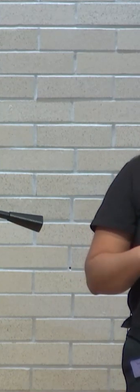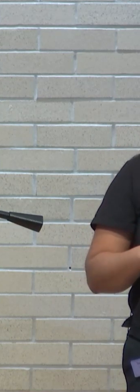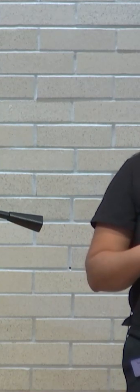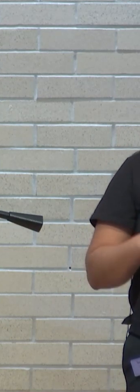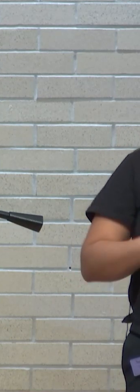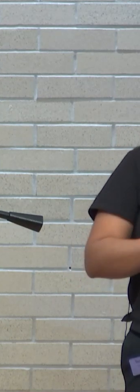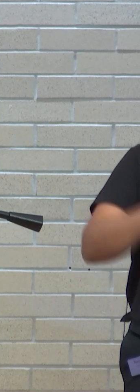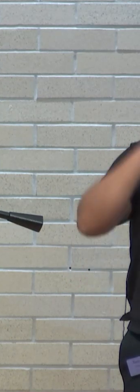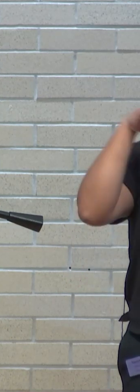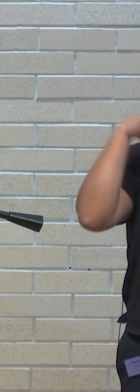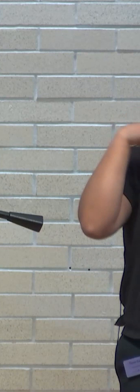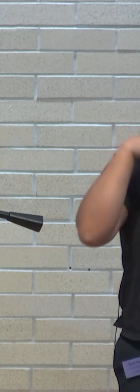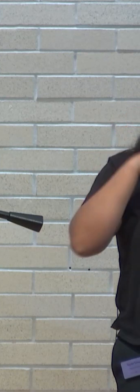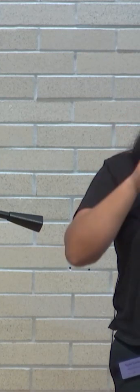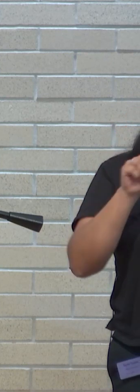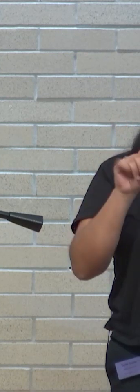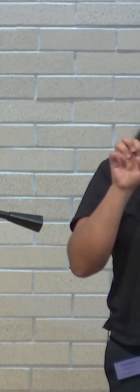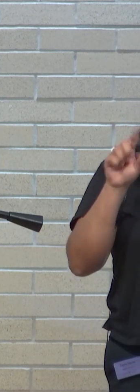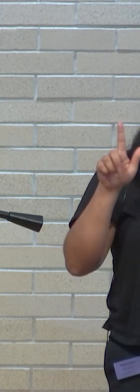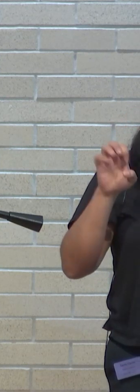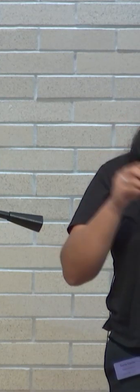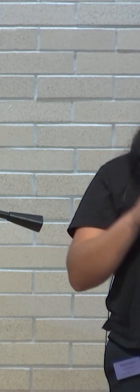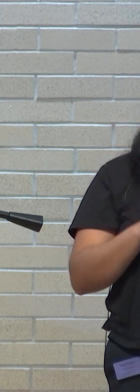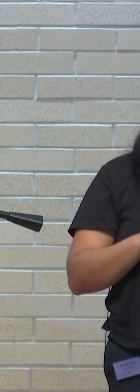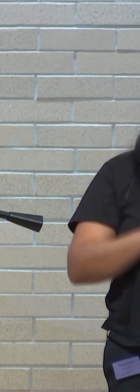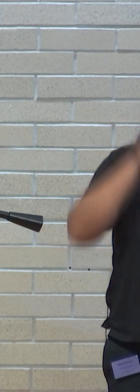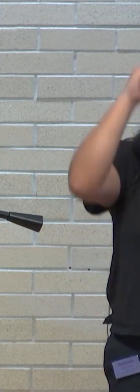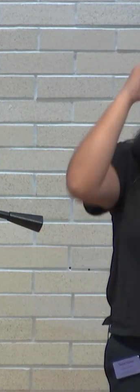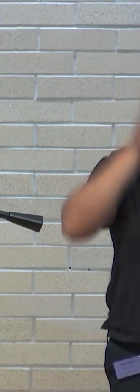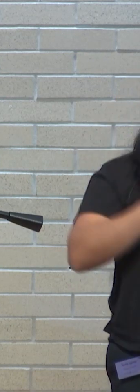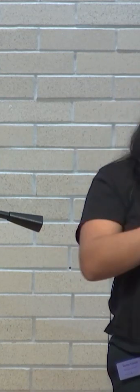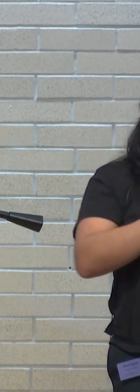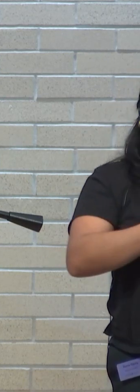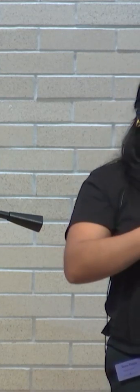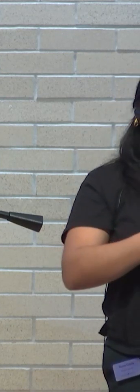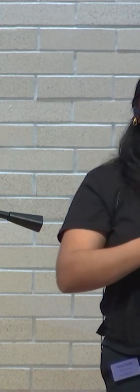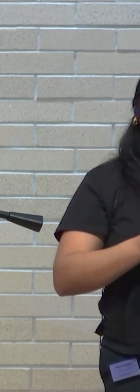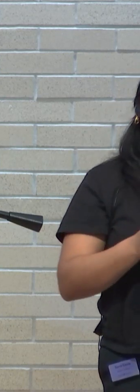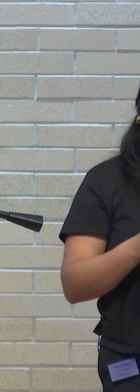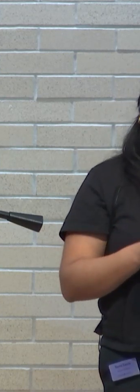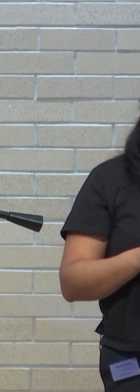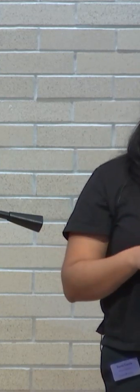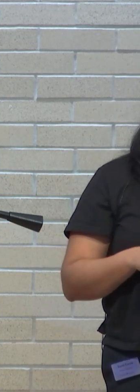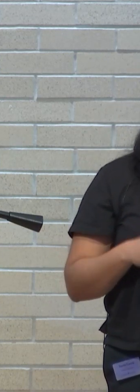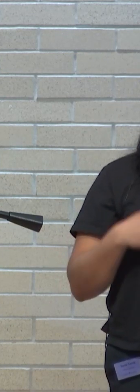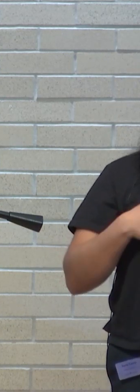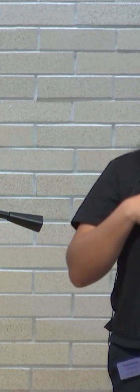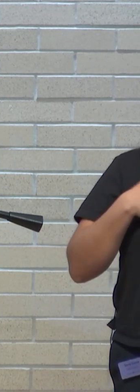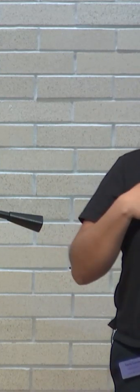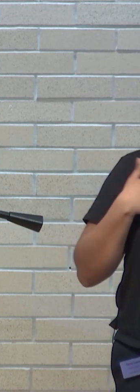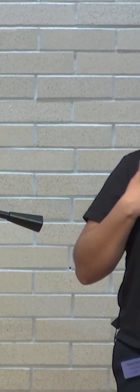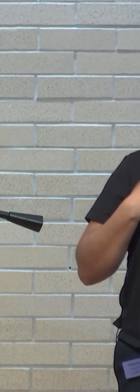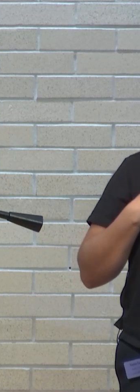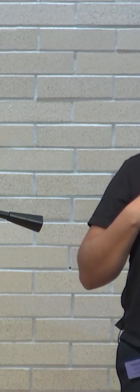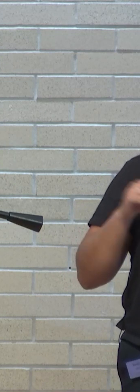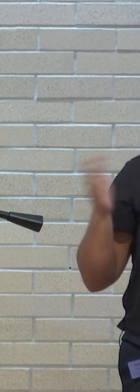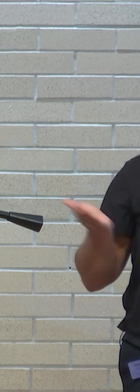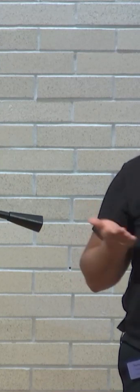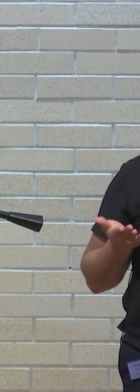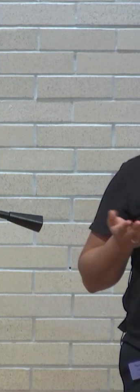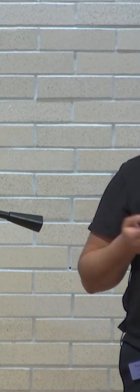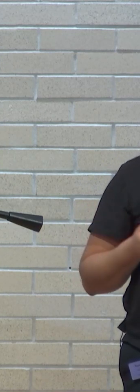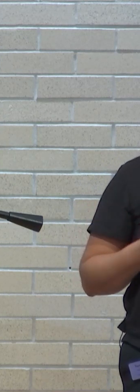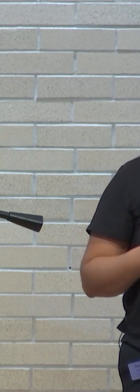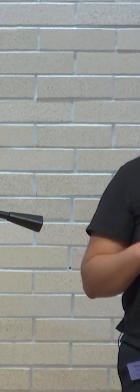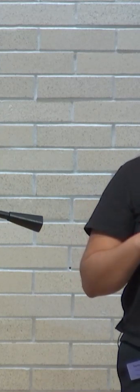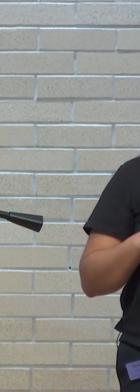I'm also part of BSU leadership. This morning, I have the grand privilege of welcoming Bongiwe to the stage. She's in her